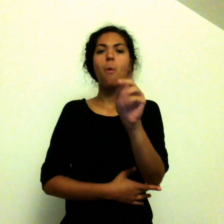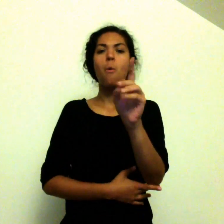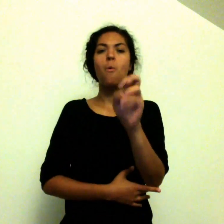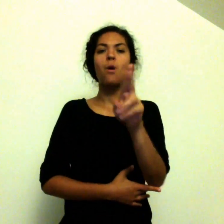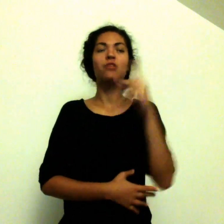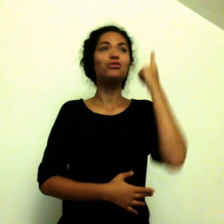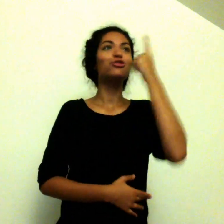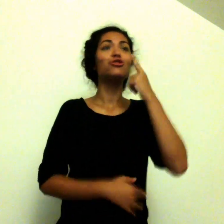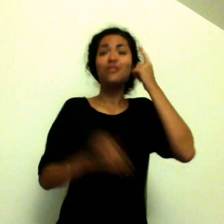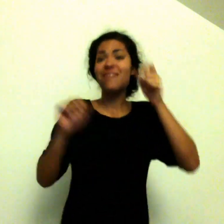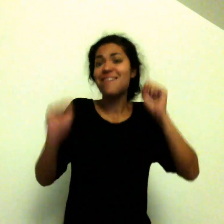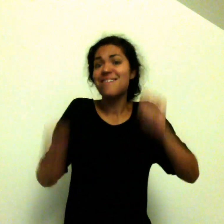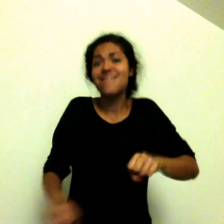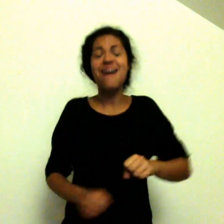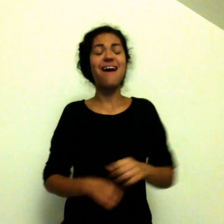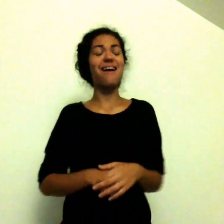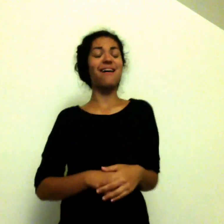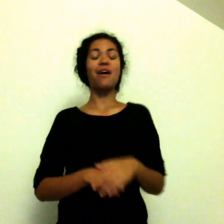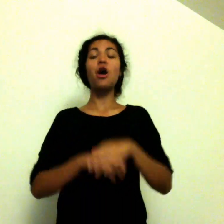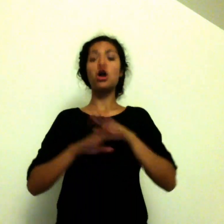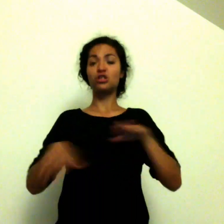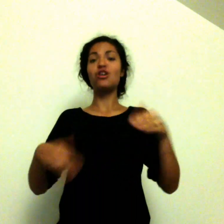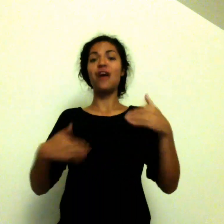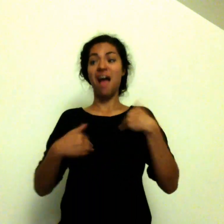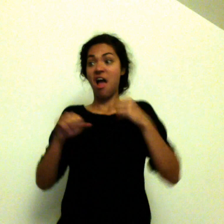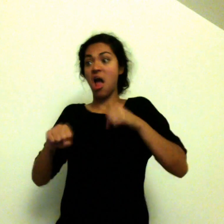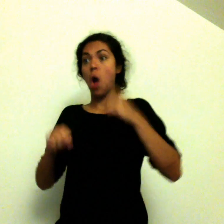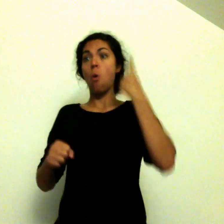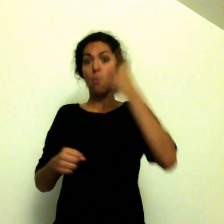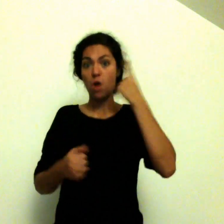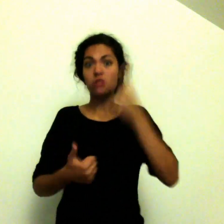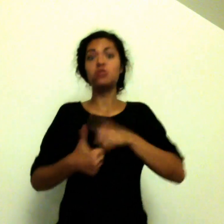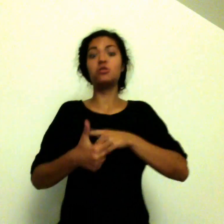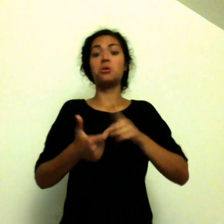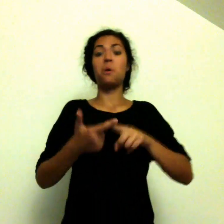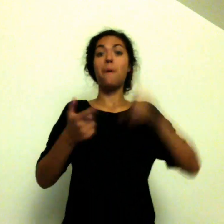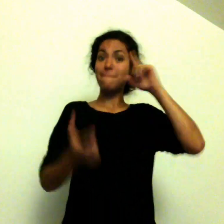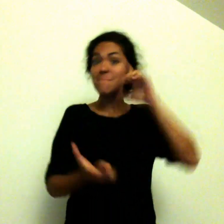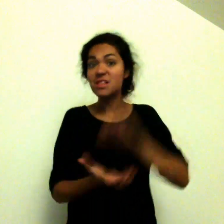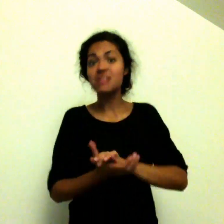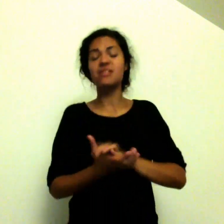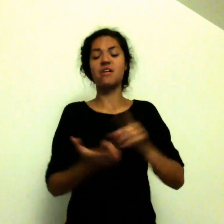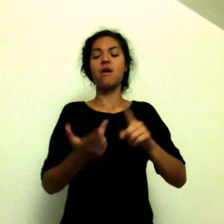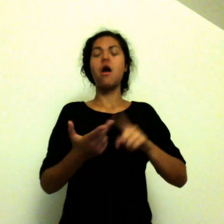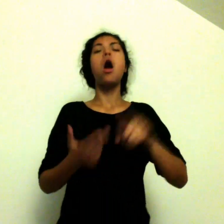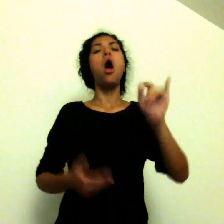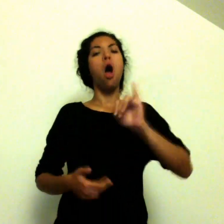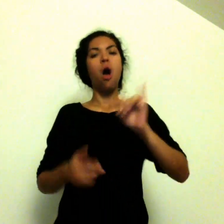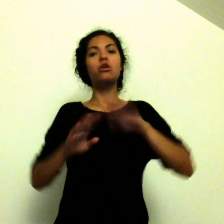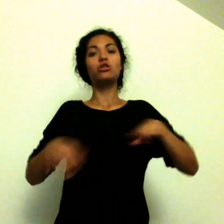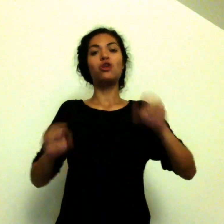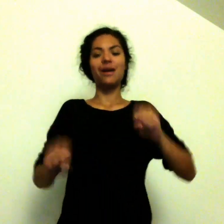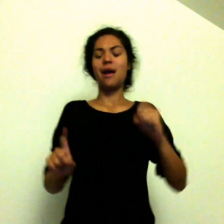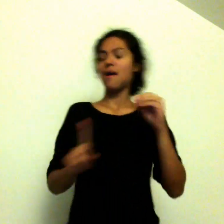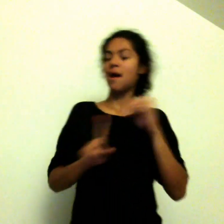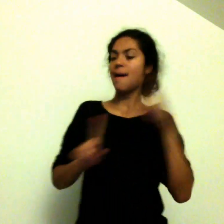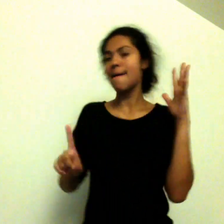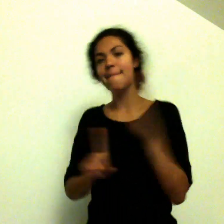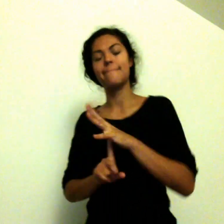capacity of wonder, there is also the capacity to have an impact and have effect on people. I have known men